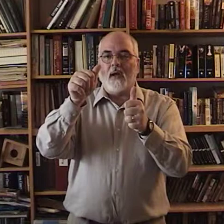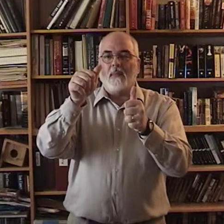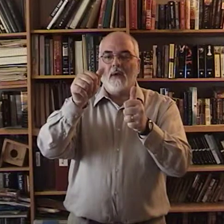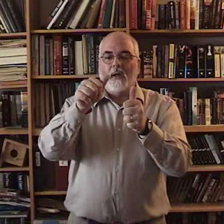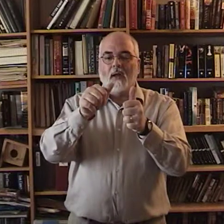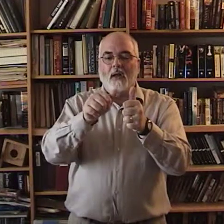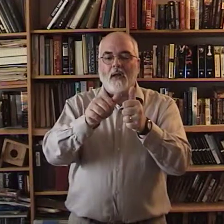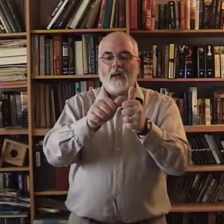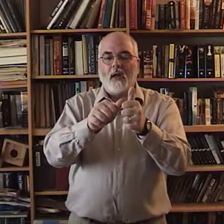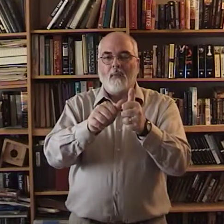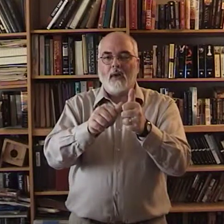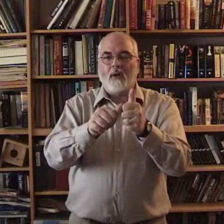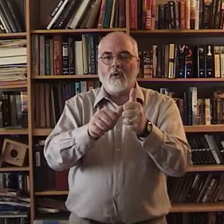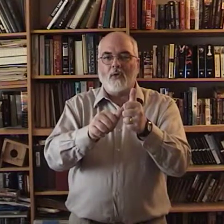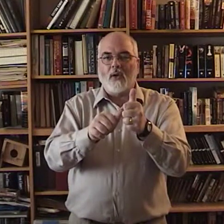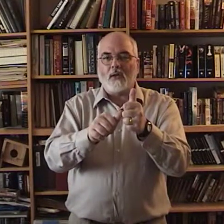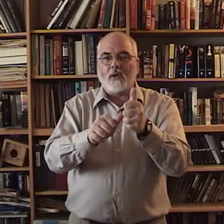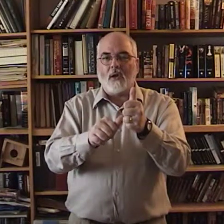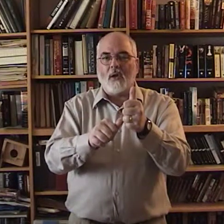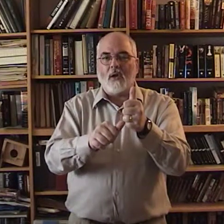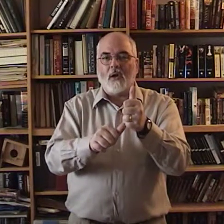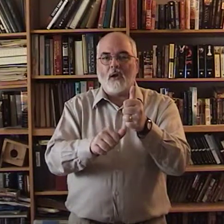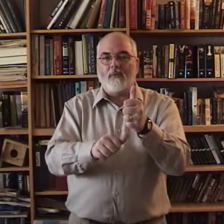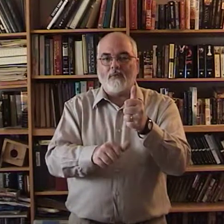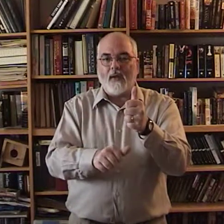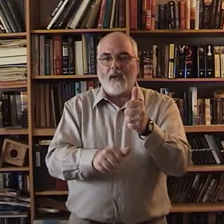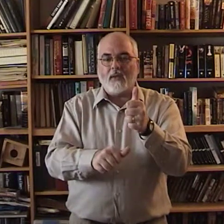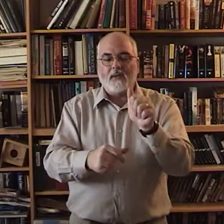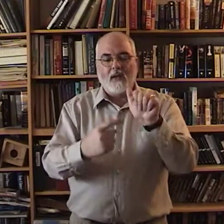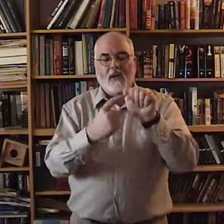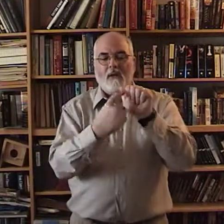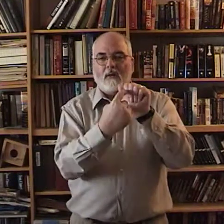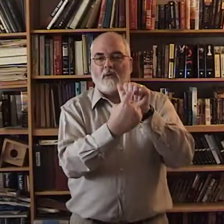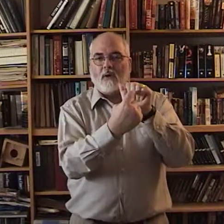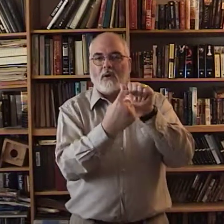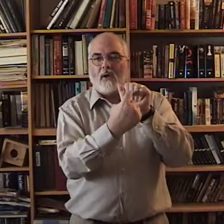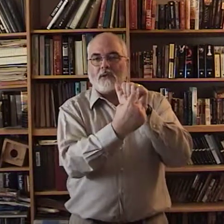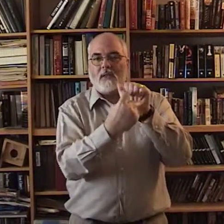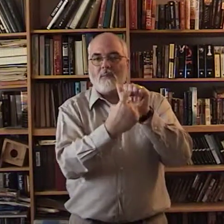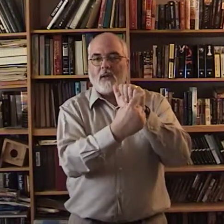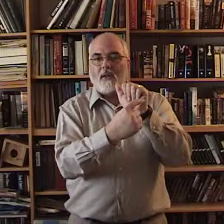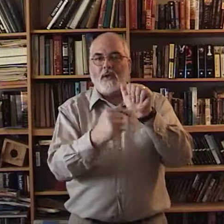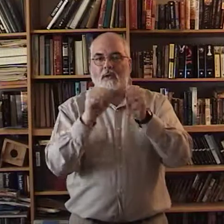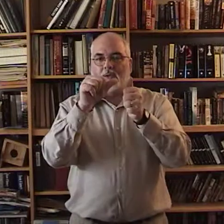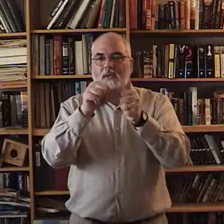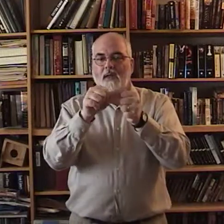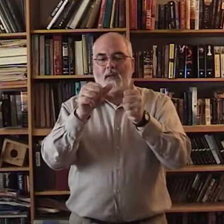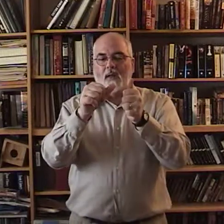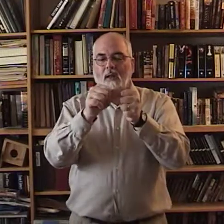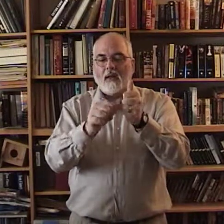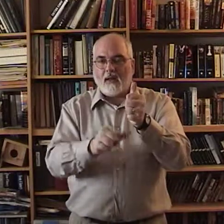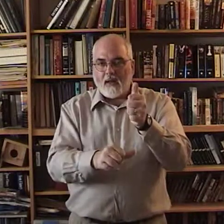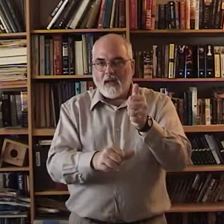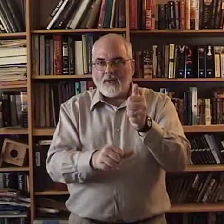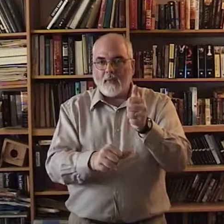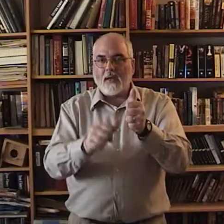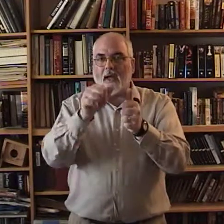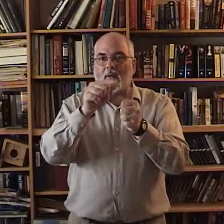thumb come and cross all of the fingers right across these part of the knuckles. It's coming down. That